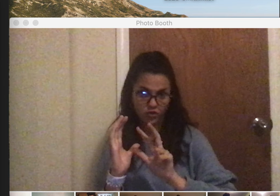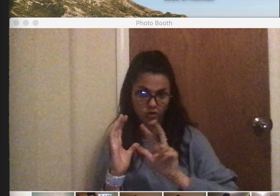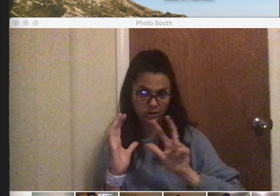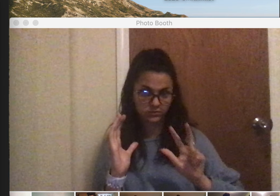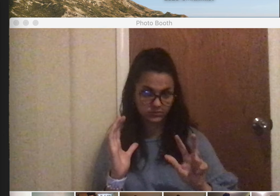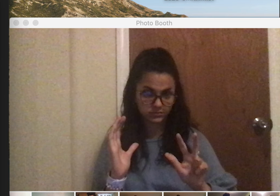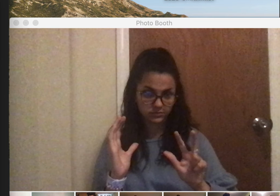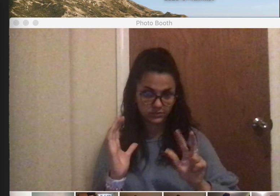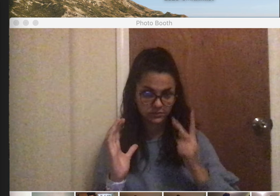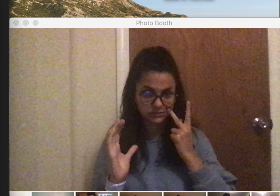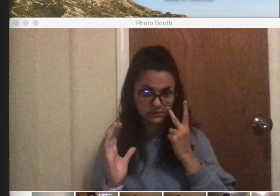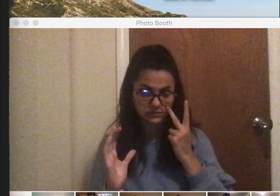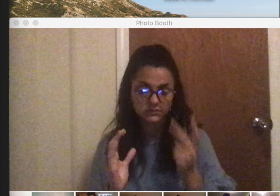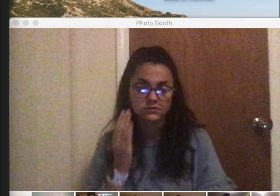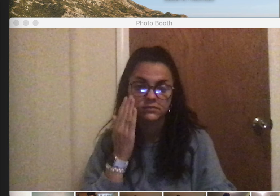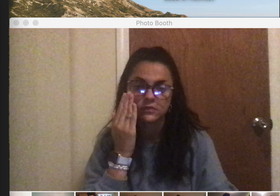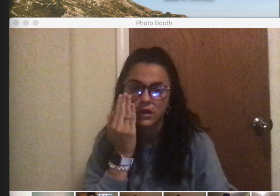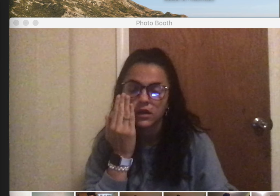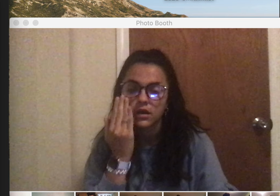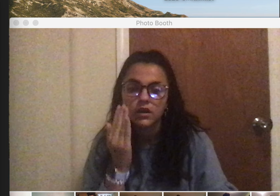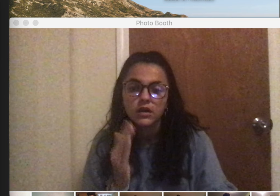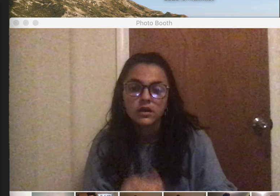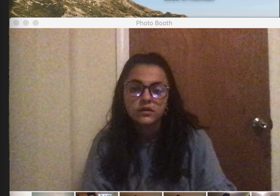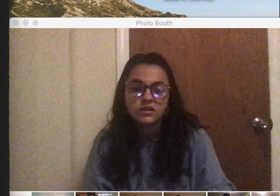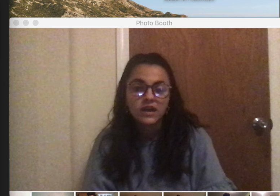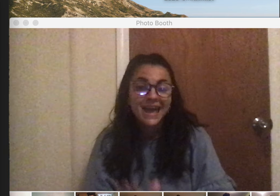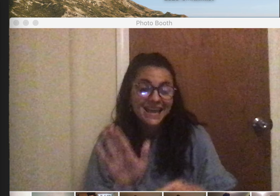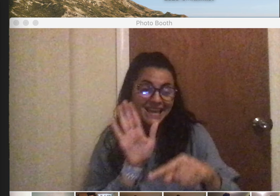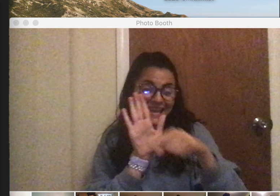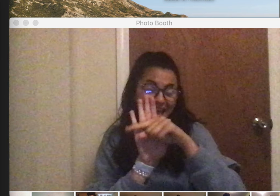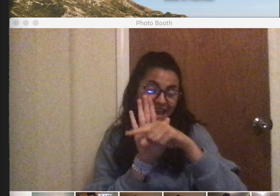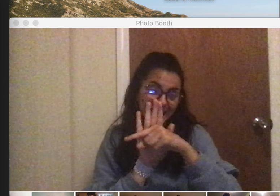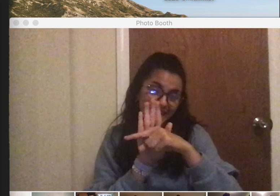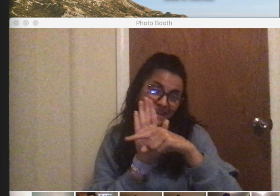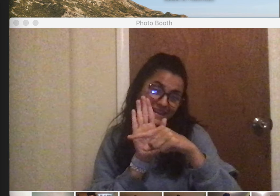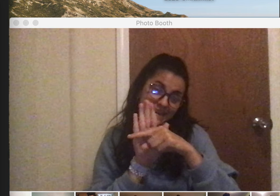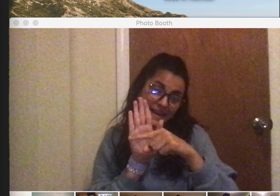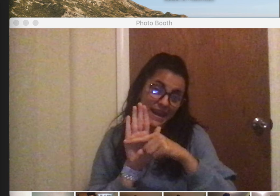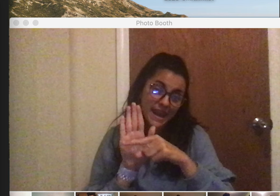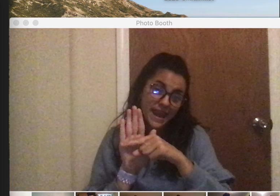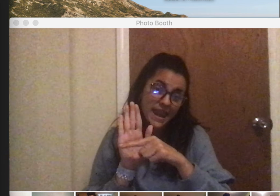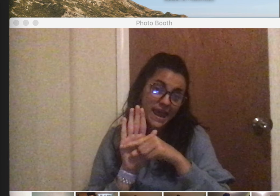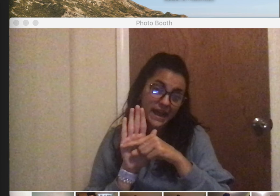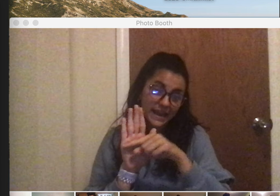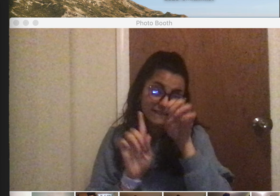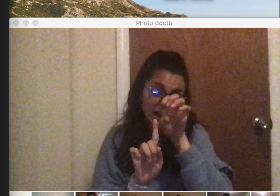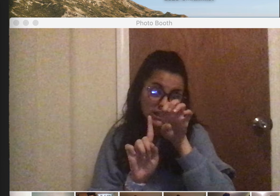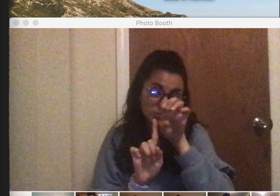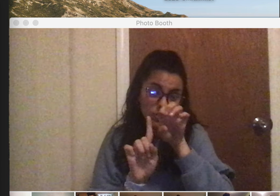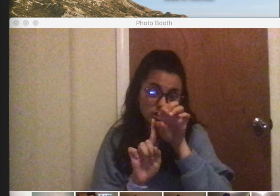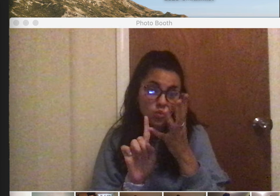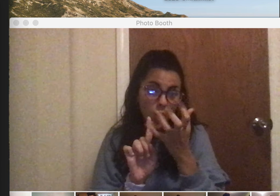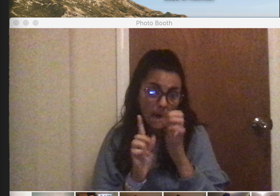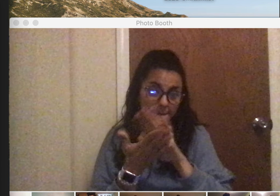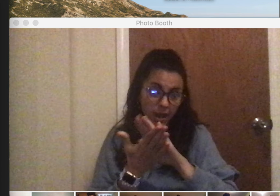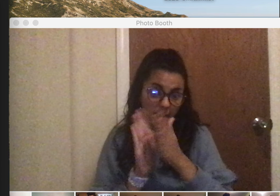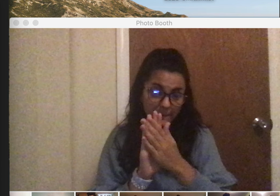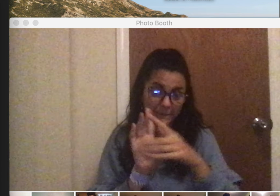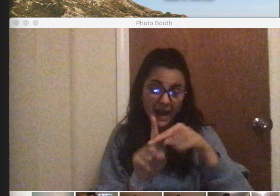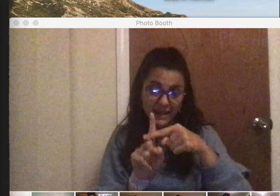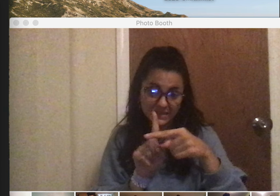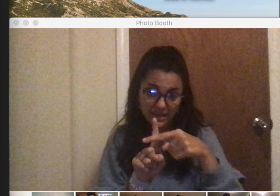Okay, now negative exponents, I'm going to make them positive. So I'm going to take